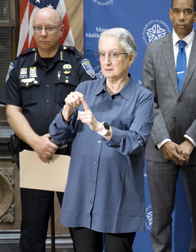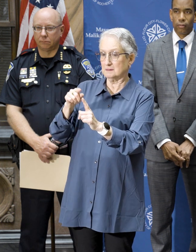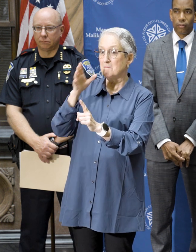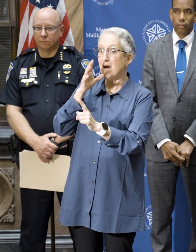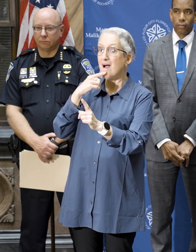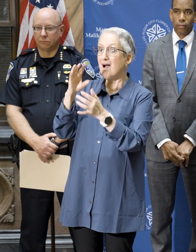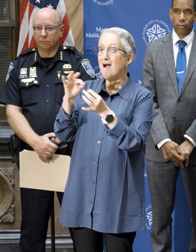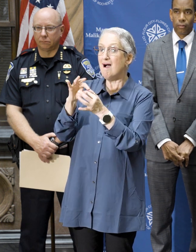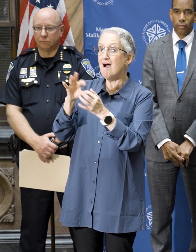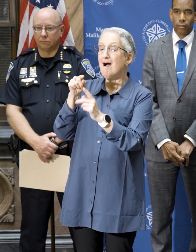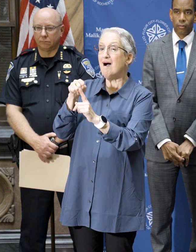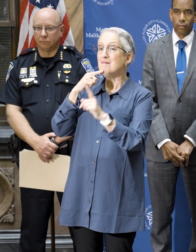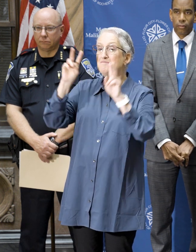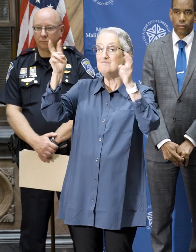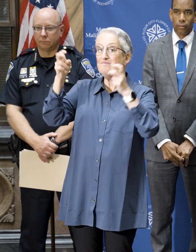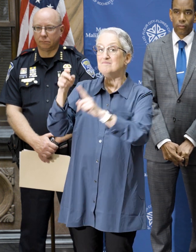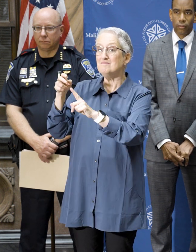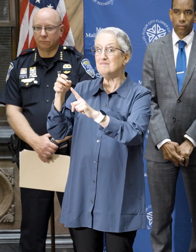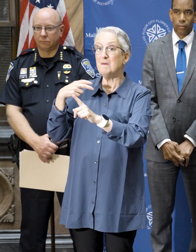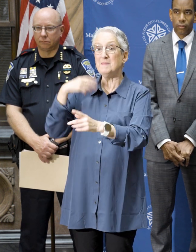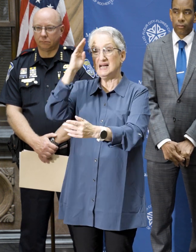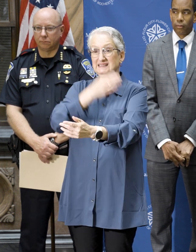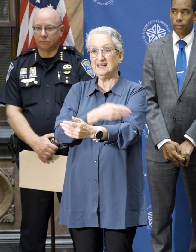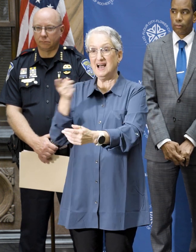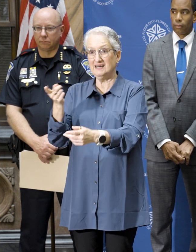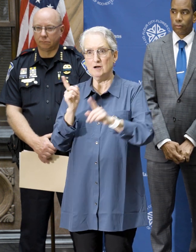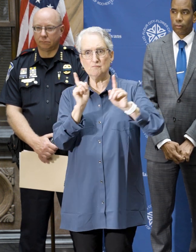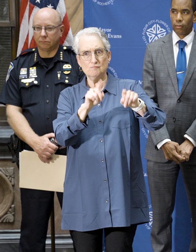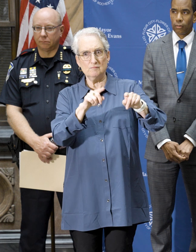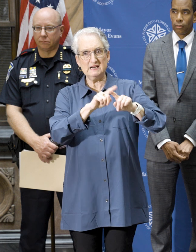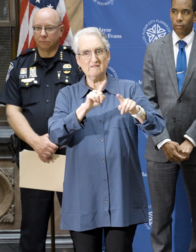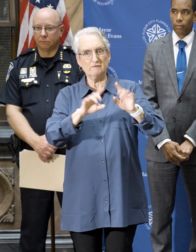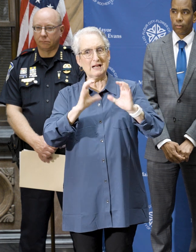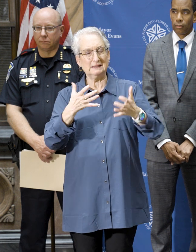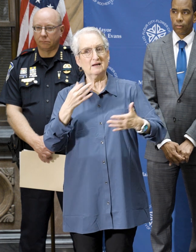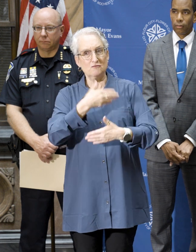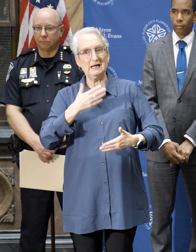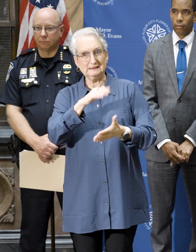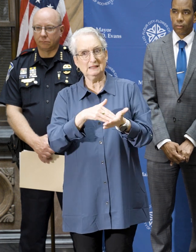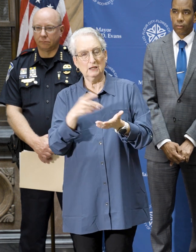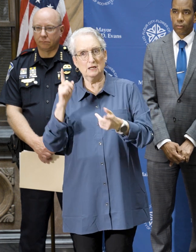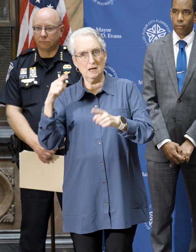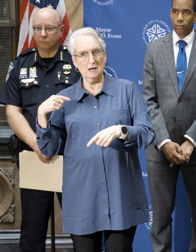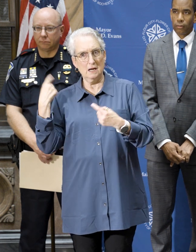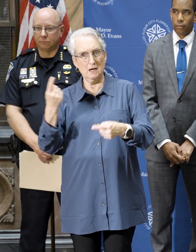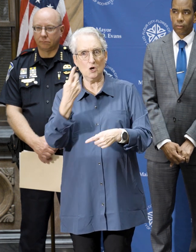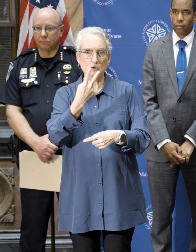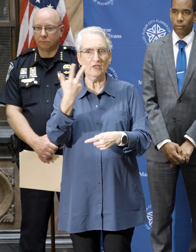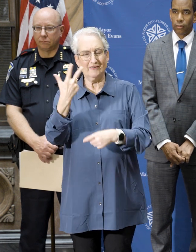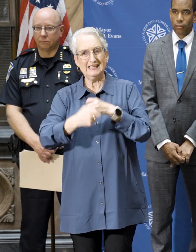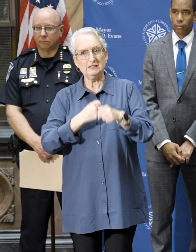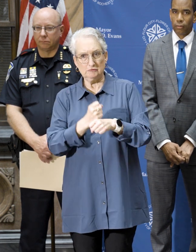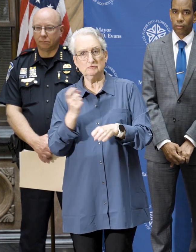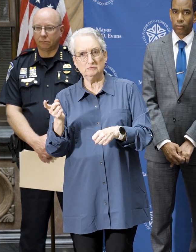said. My son has been attending different classes run through the recreational centers for about 2 or 3 years. He